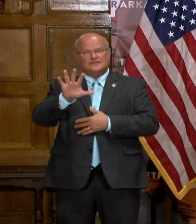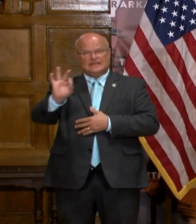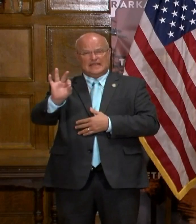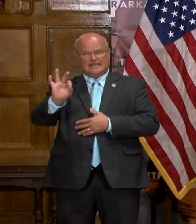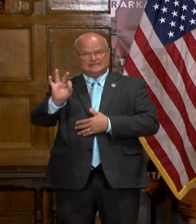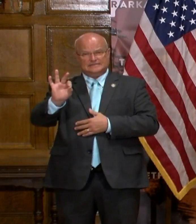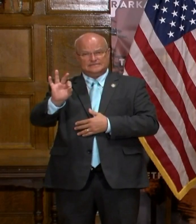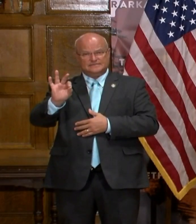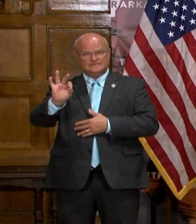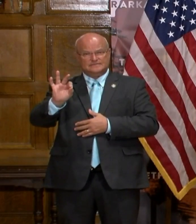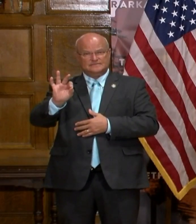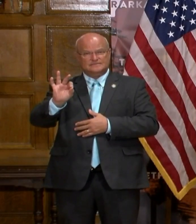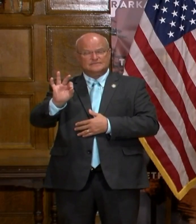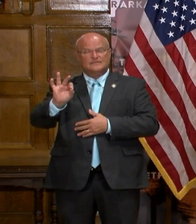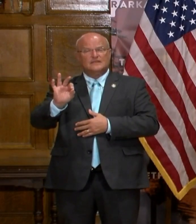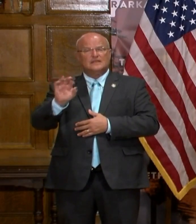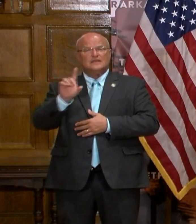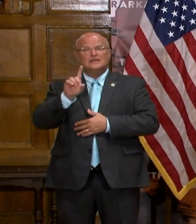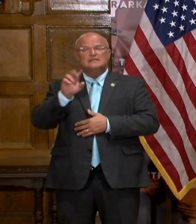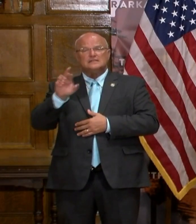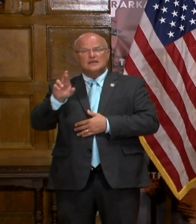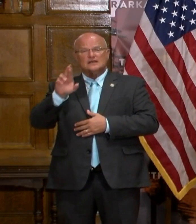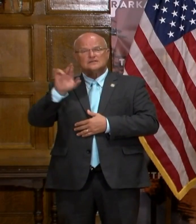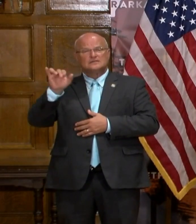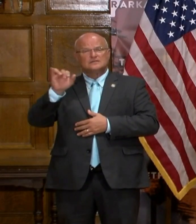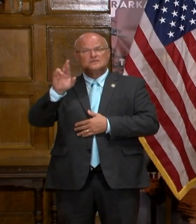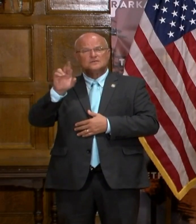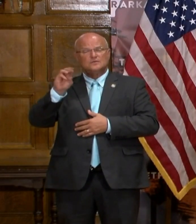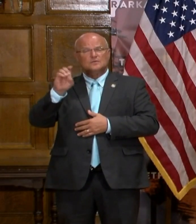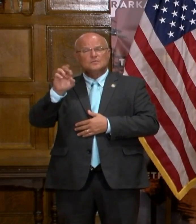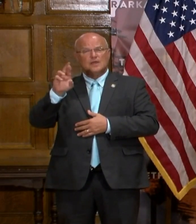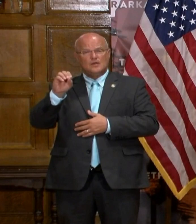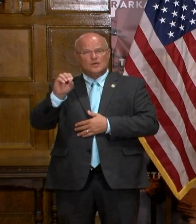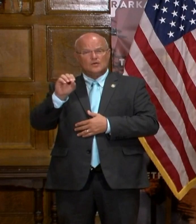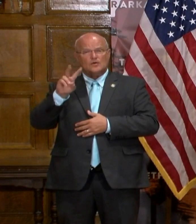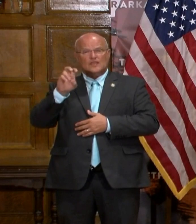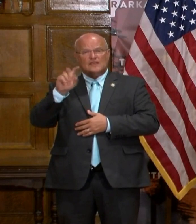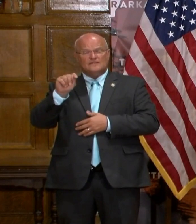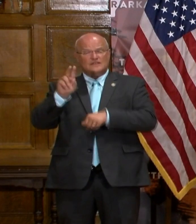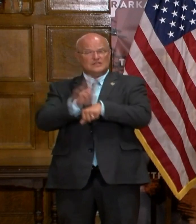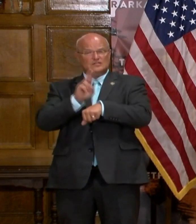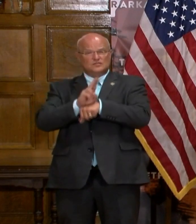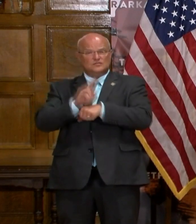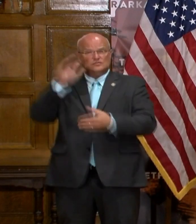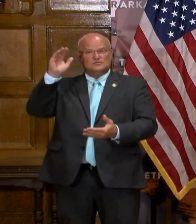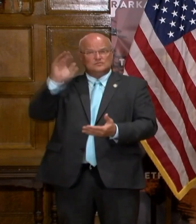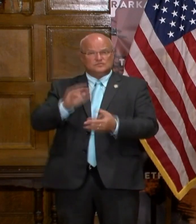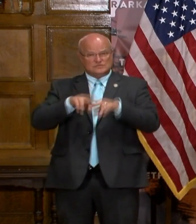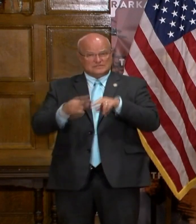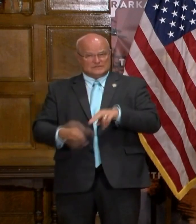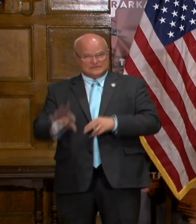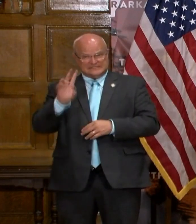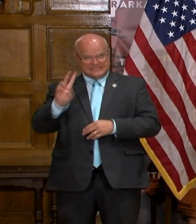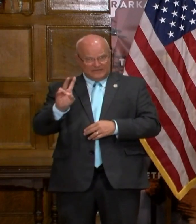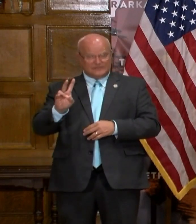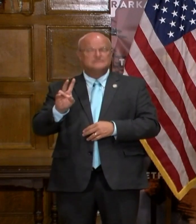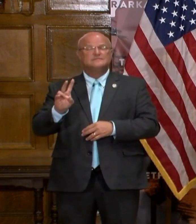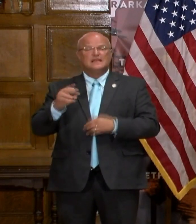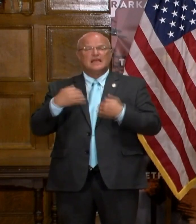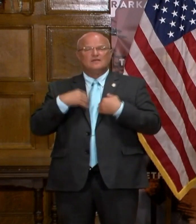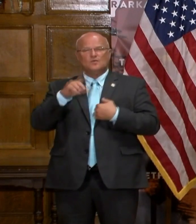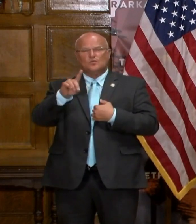41,559. As Dr. Romero will point out, the ventilator use is down by 7, and so we